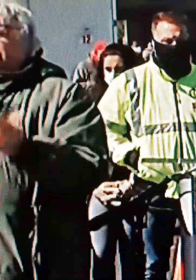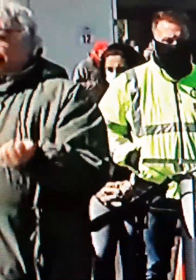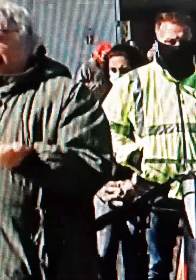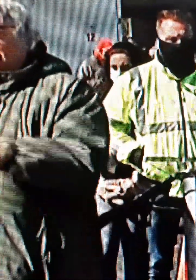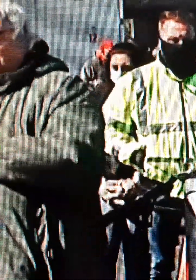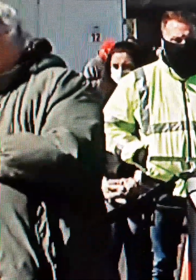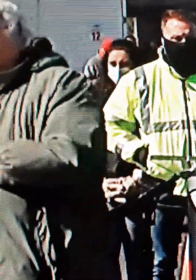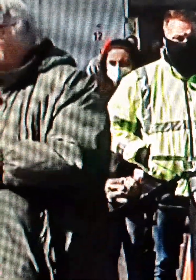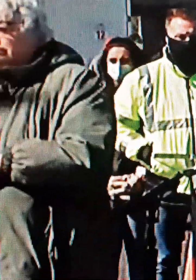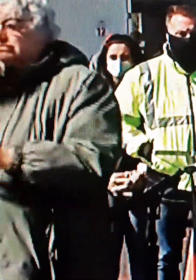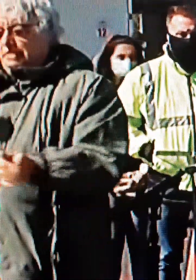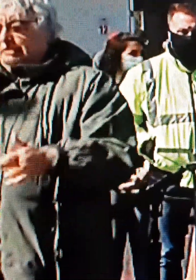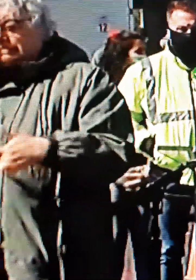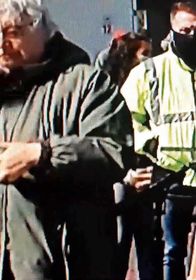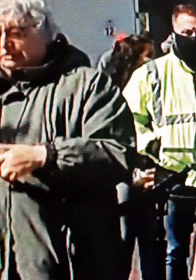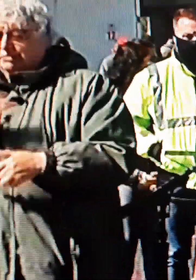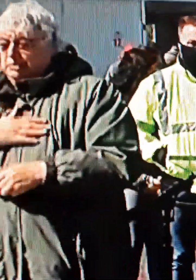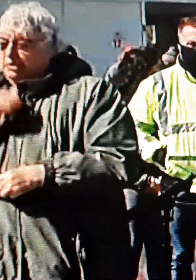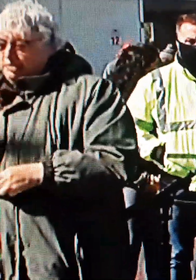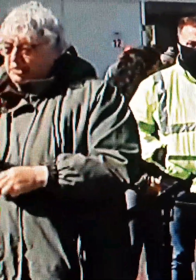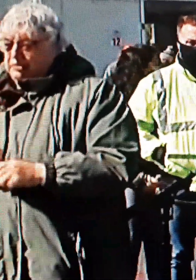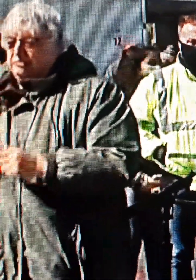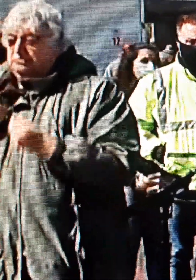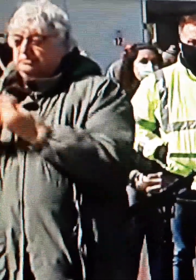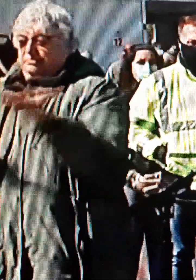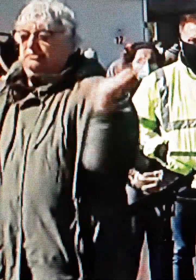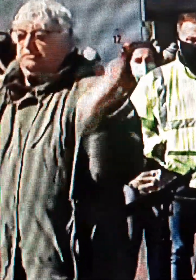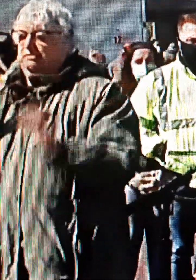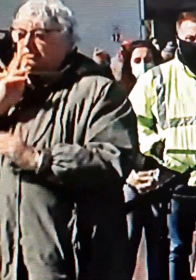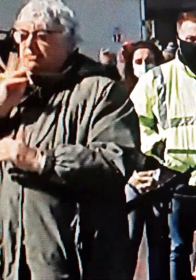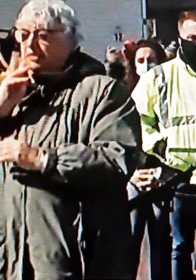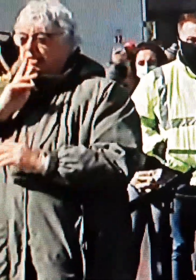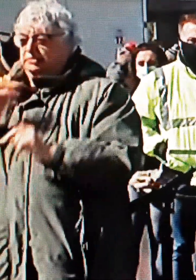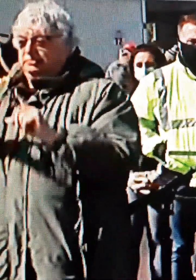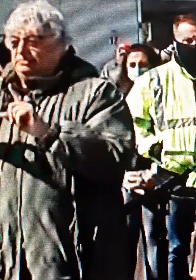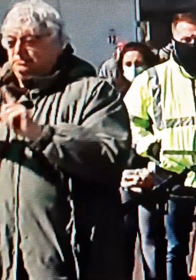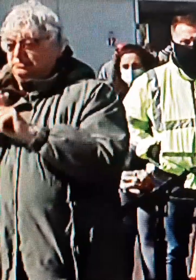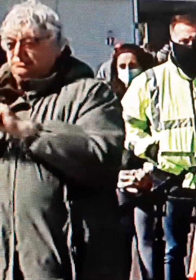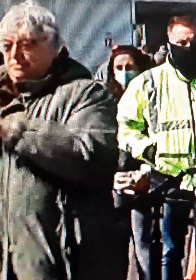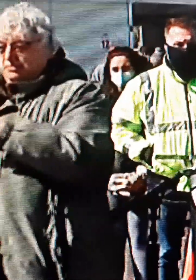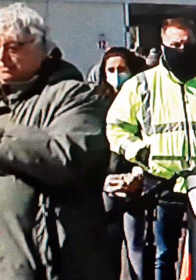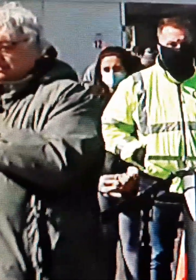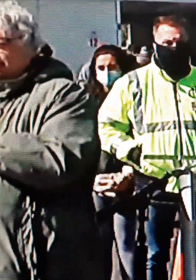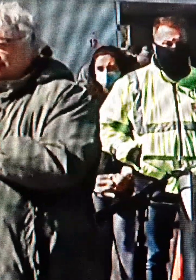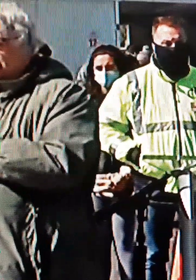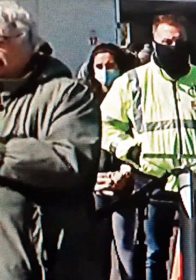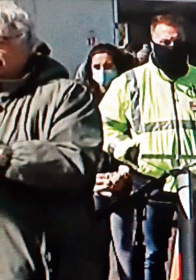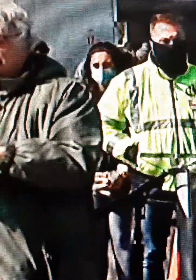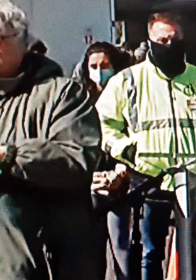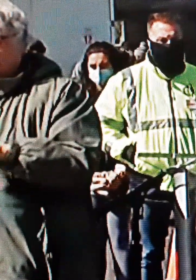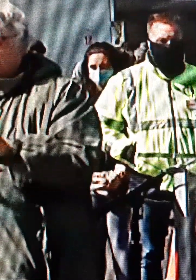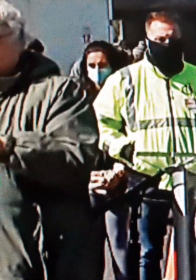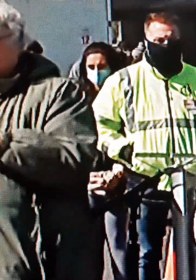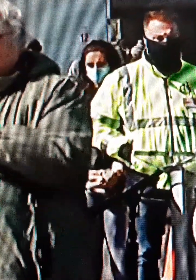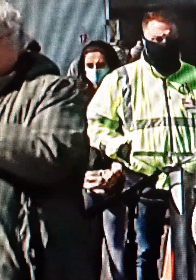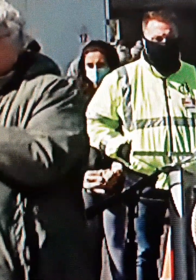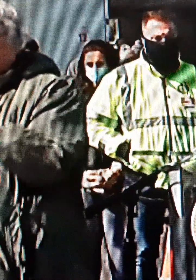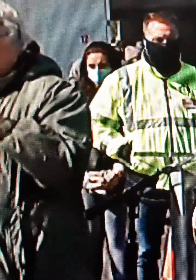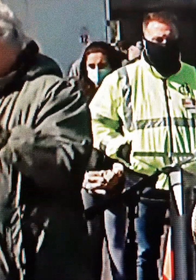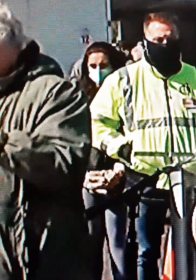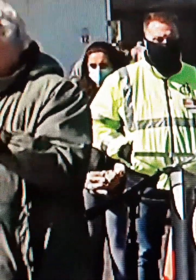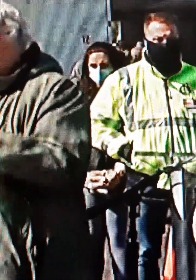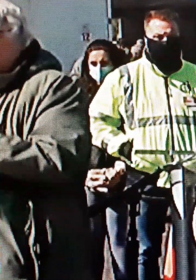here distributing water. We even have our recruits out here. It's part of their community service, Mayor.